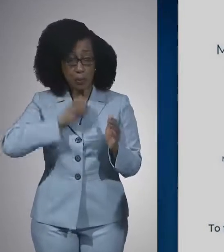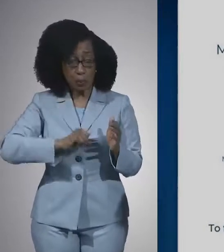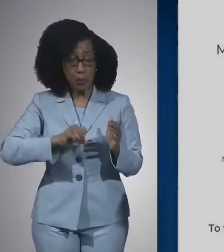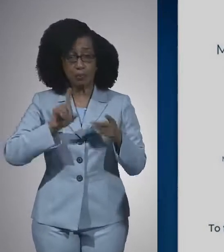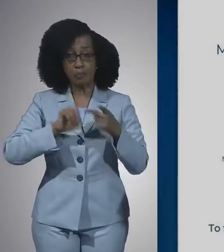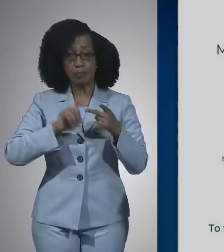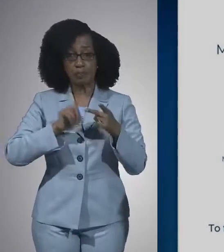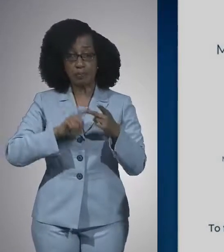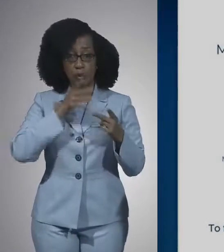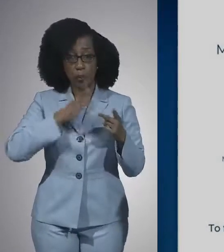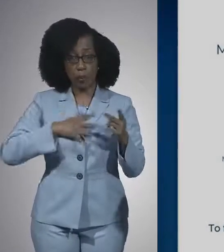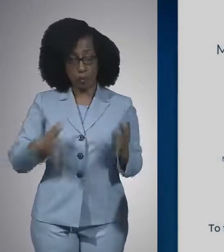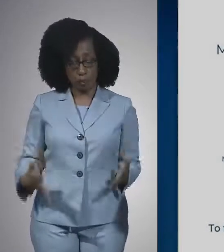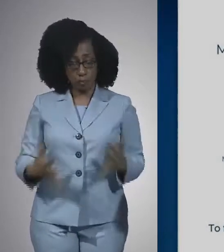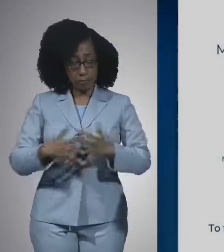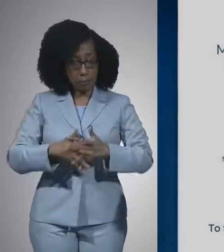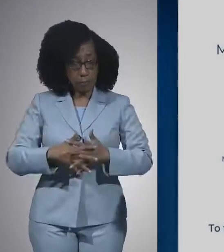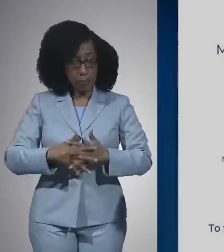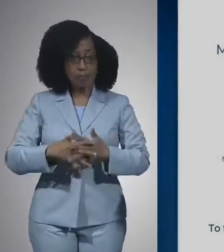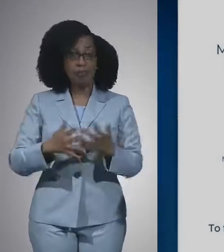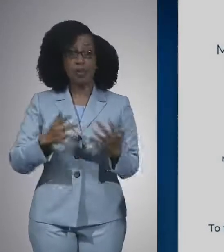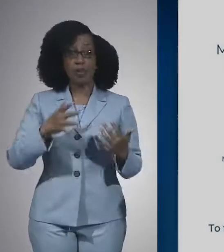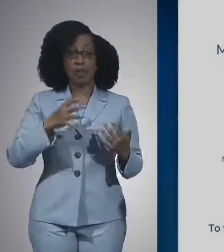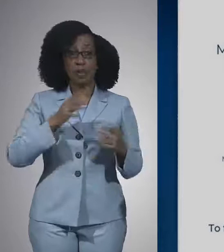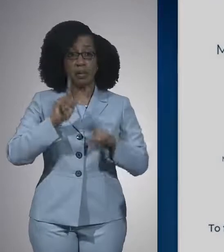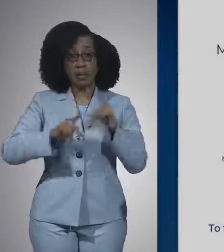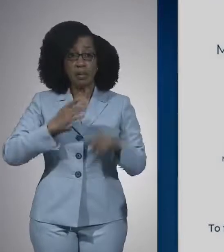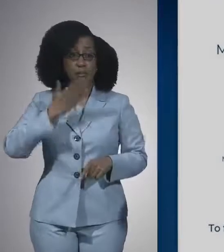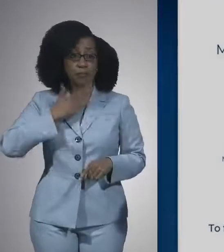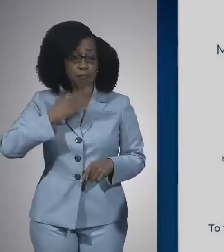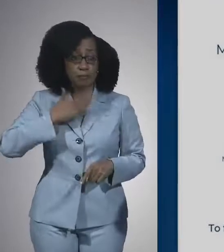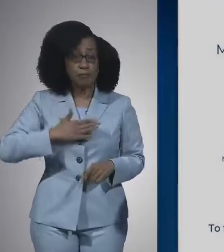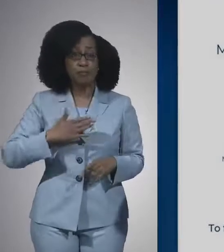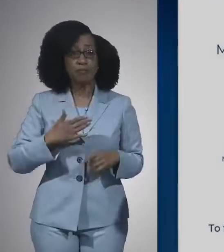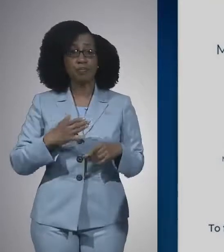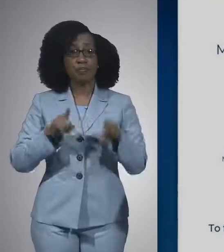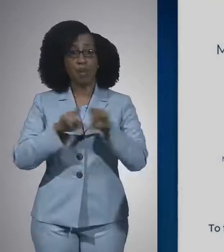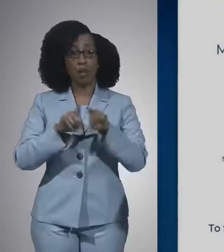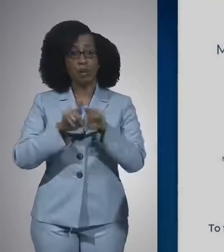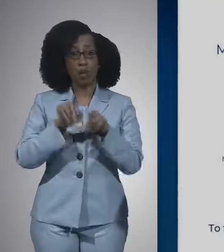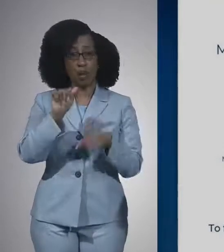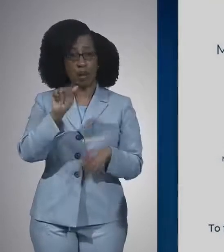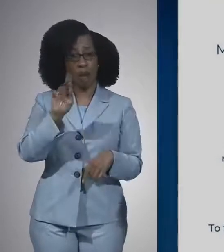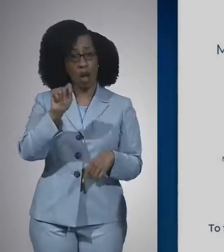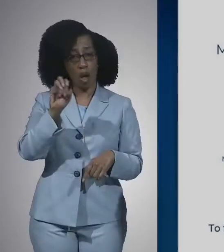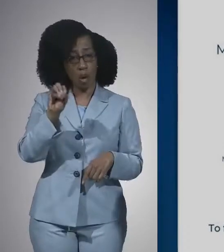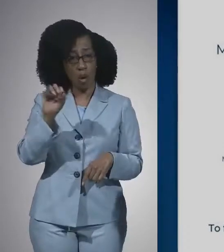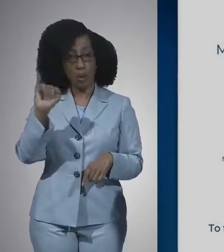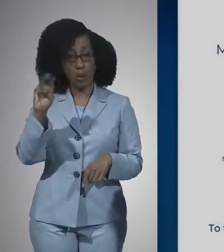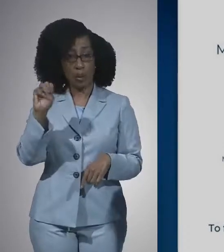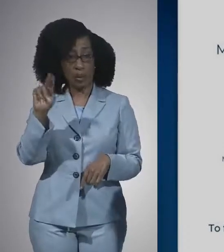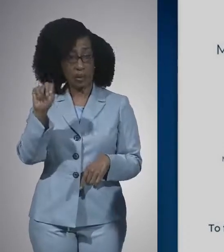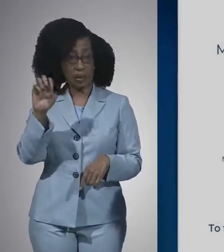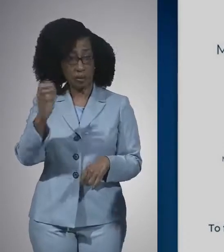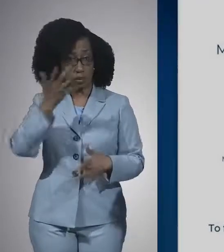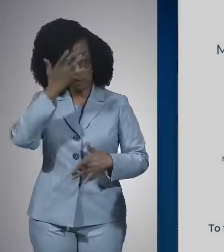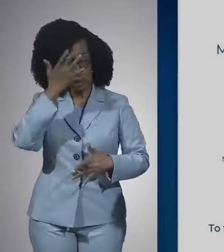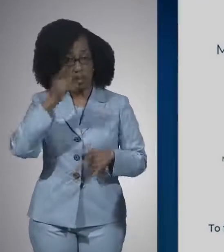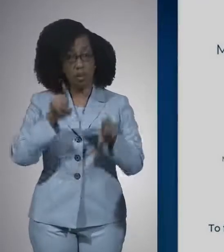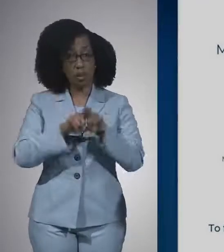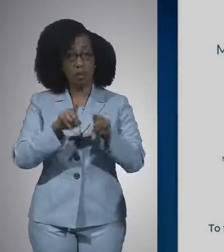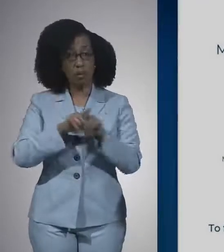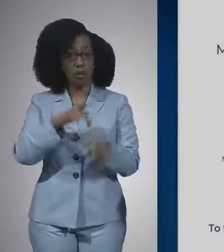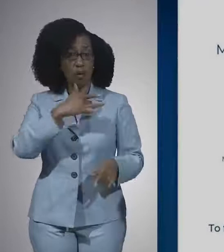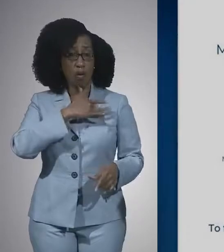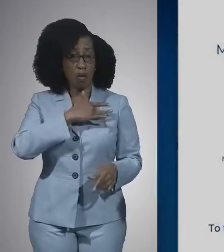pregnant, diabetics, people who have immunocompromising conditions, and folks who have cardiovascular